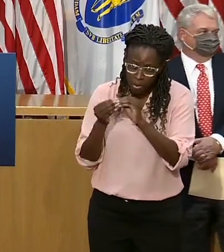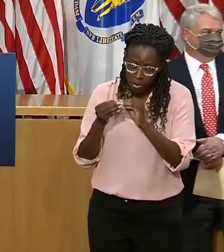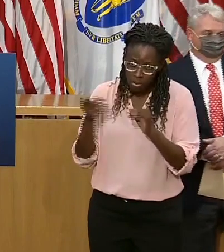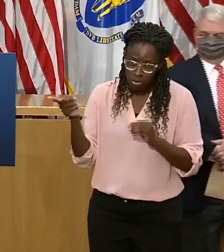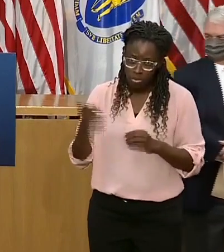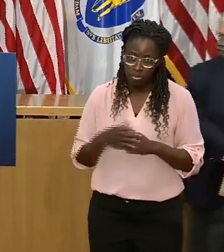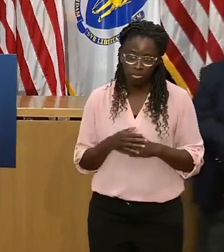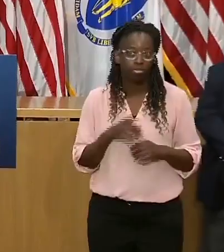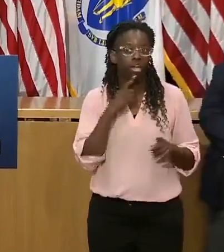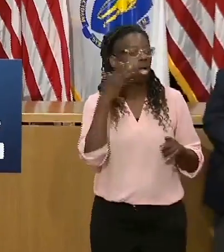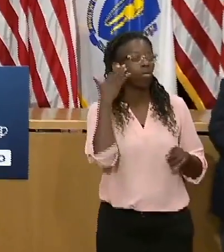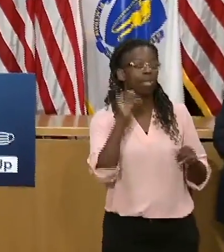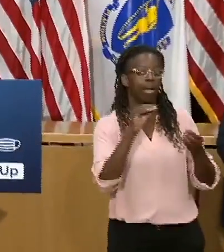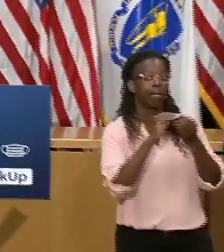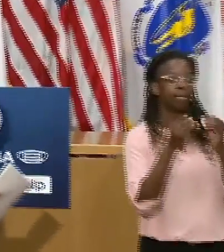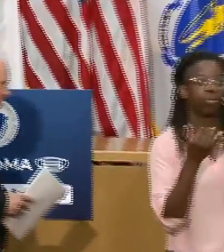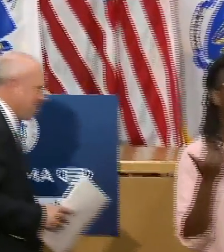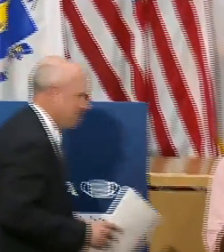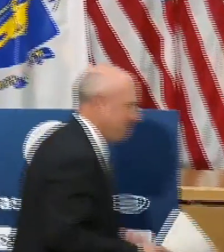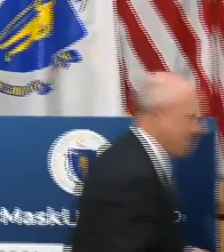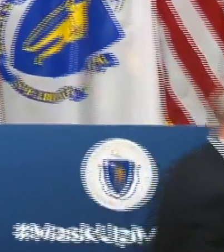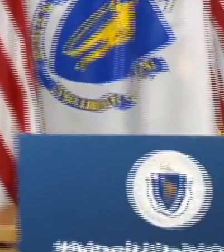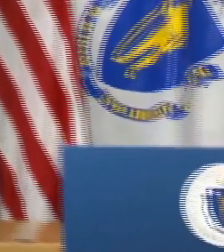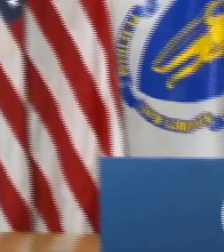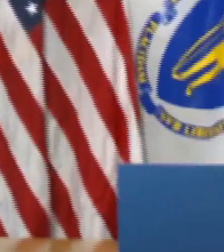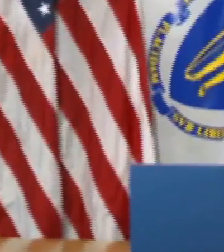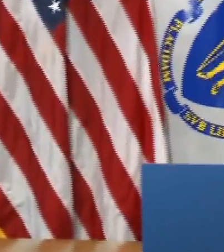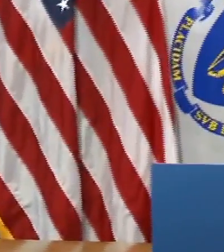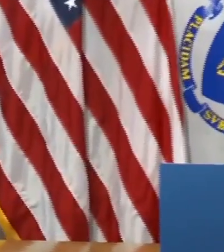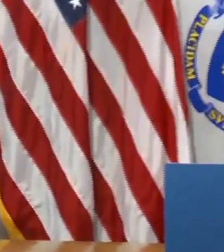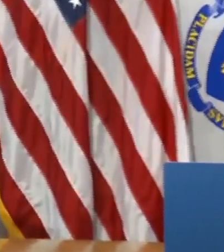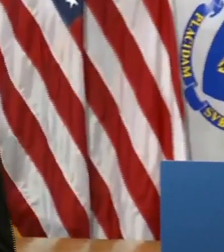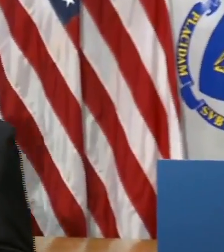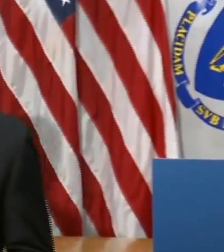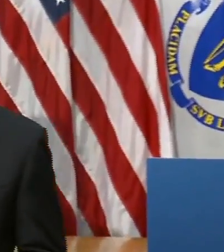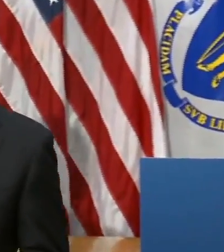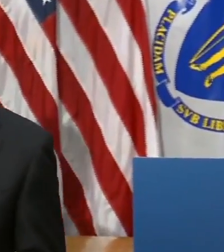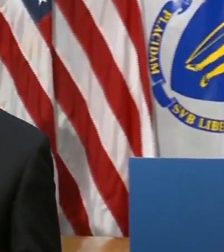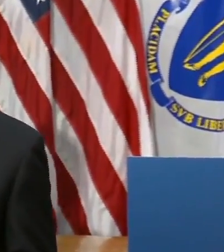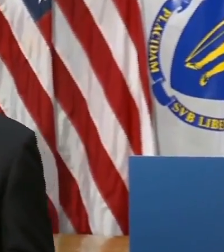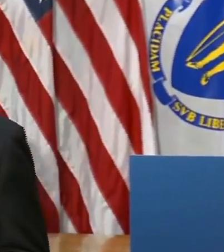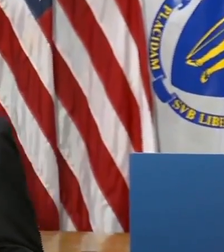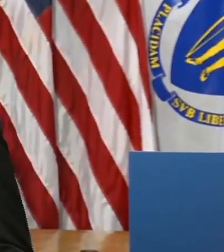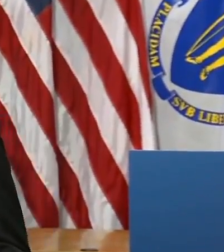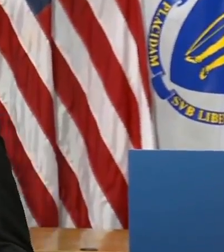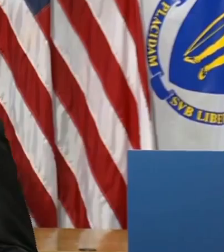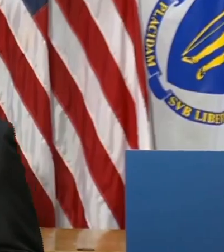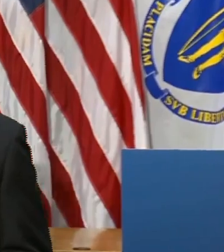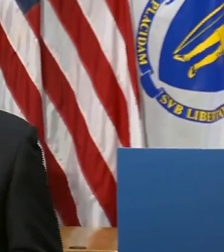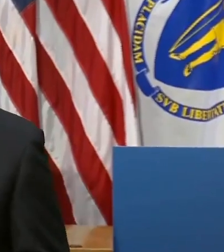everybody. Governor, do you plan on watching the debate tonight, and would you cast your ballot for Joe Biden?